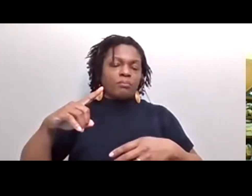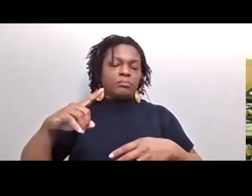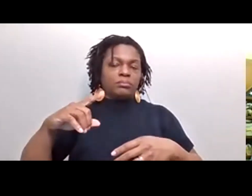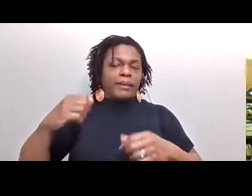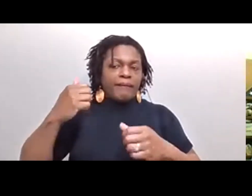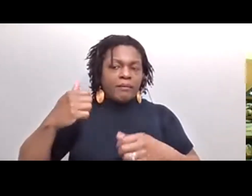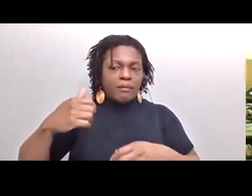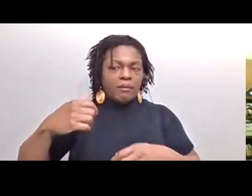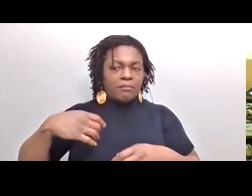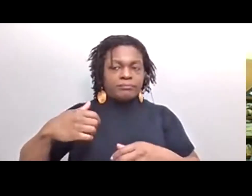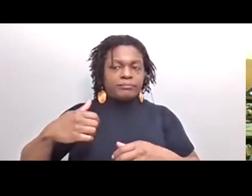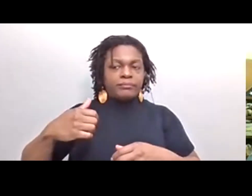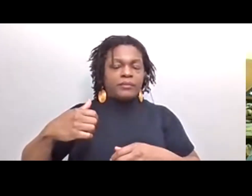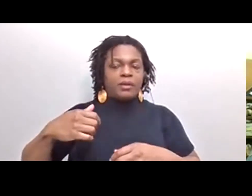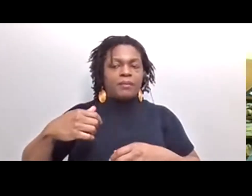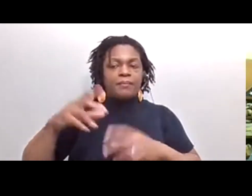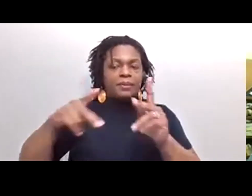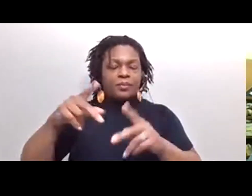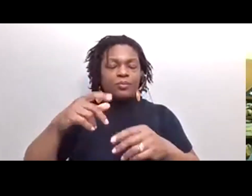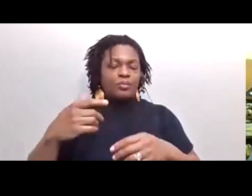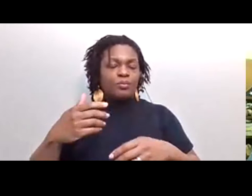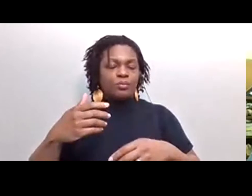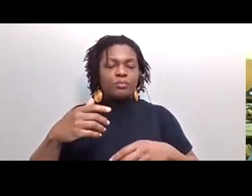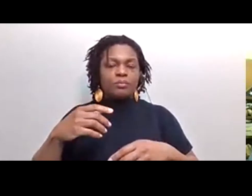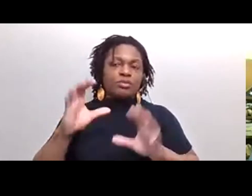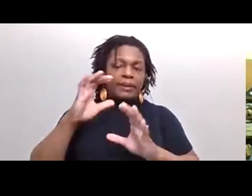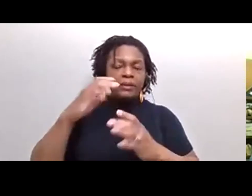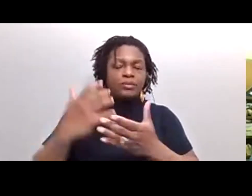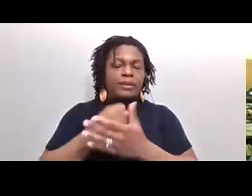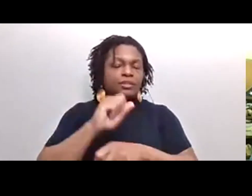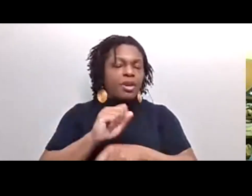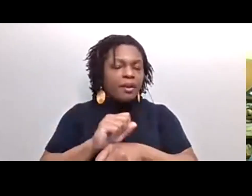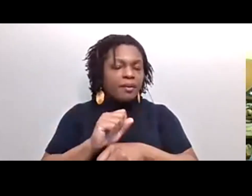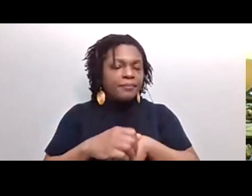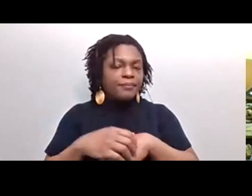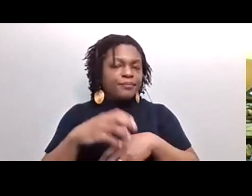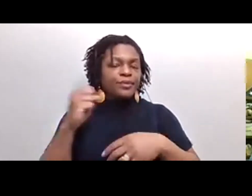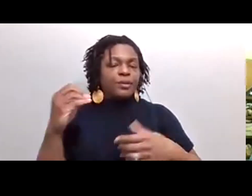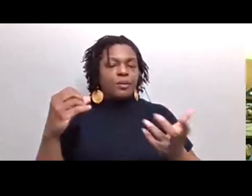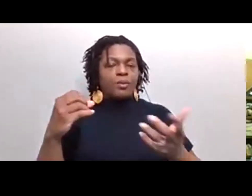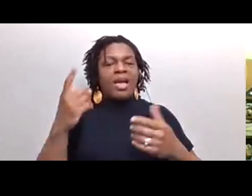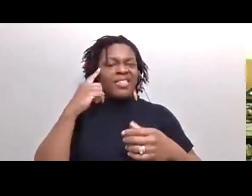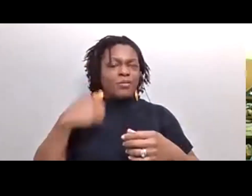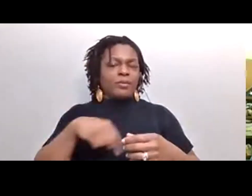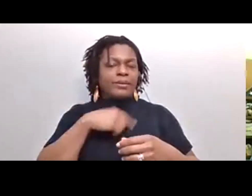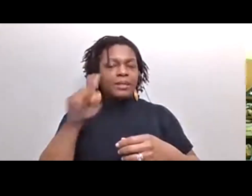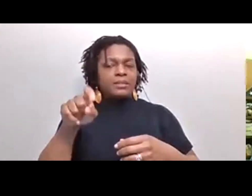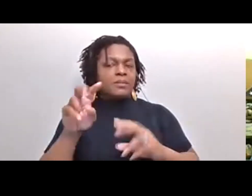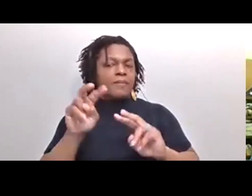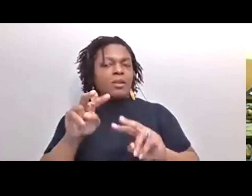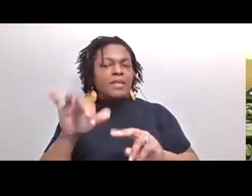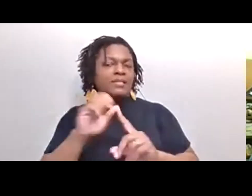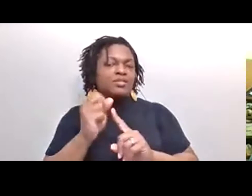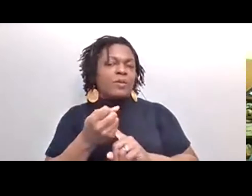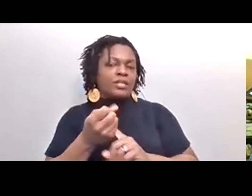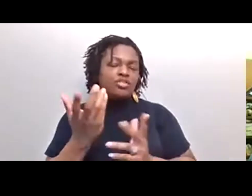that, I'd be interested in knowing some more about it. And I think we need to monitor the situation and watch out. That